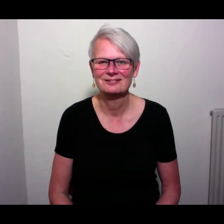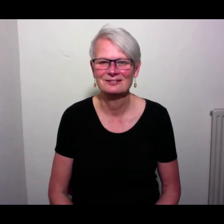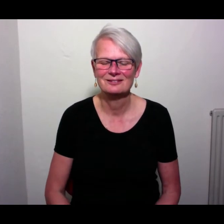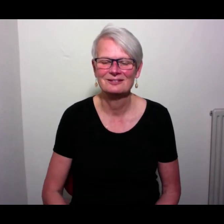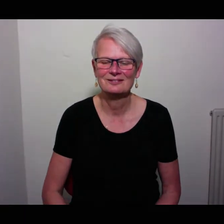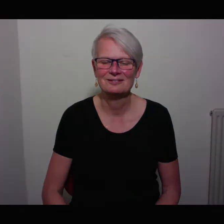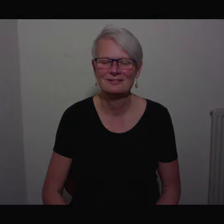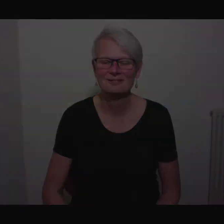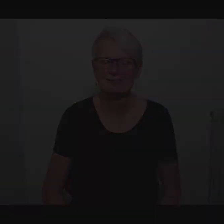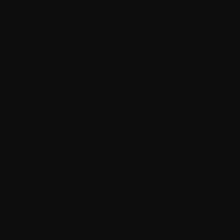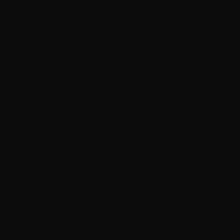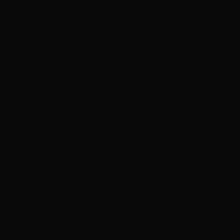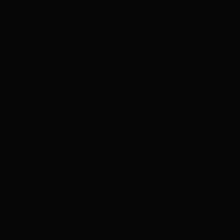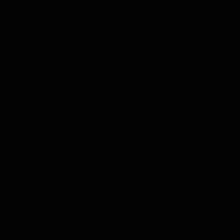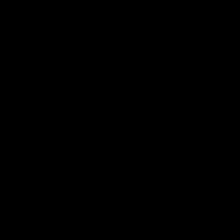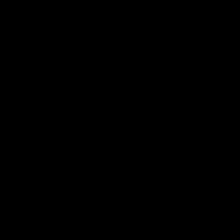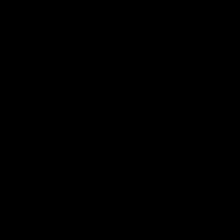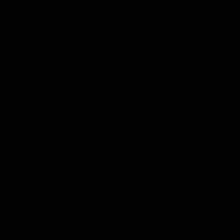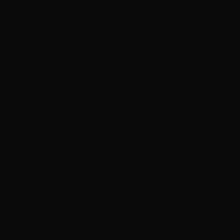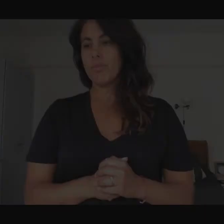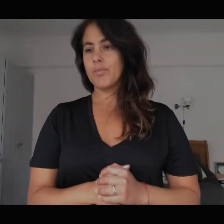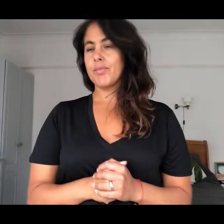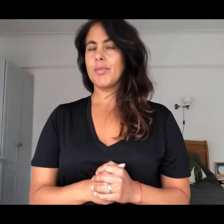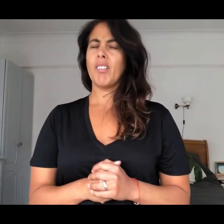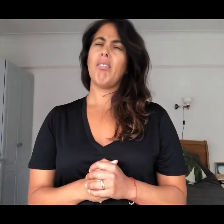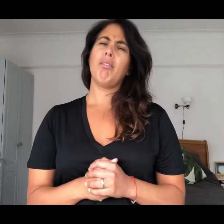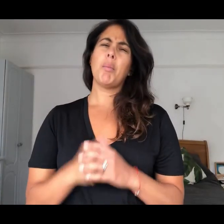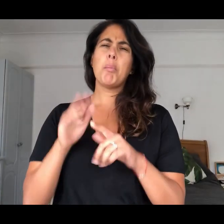beauty. Yes!